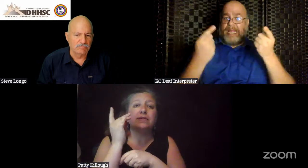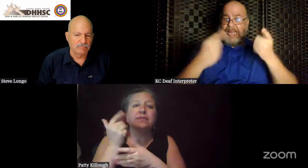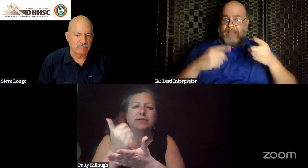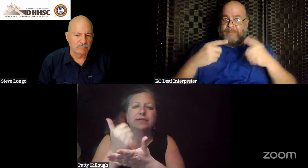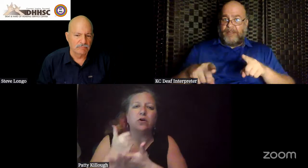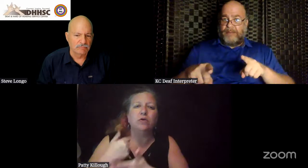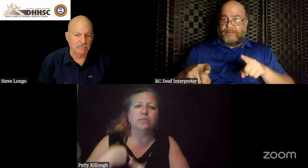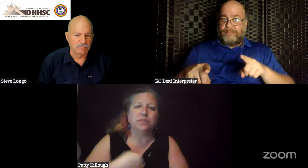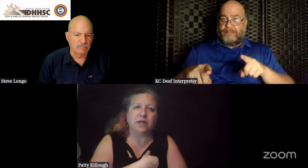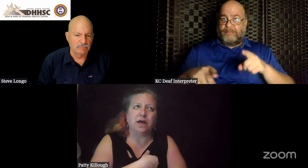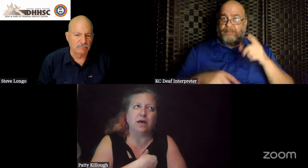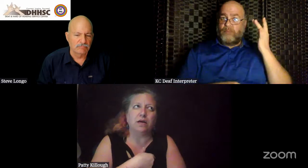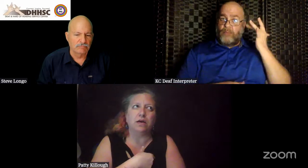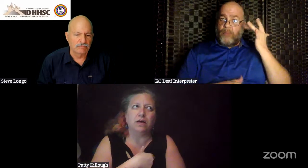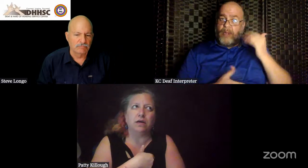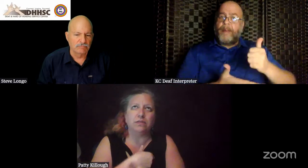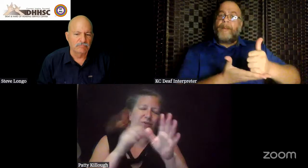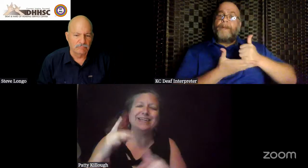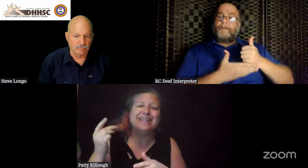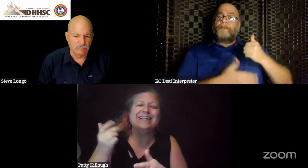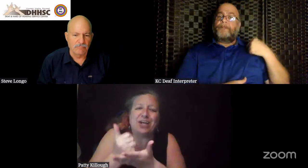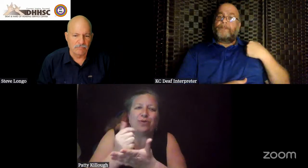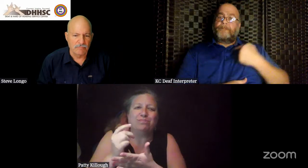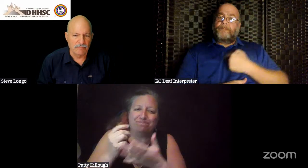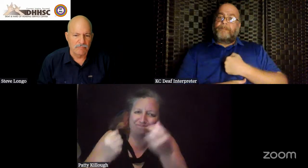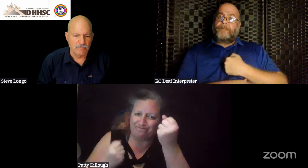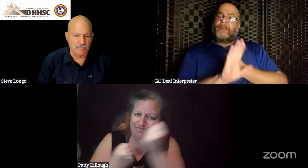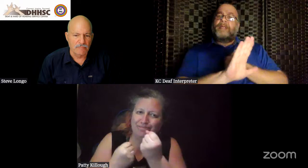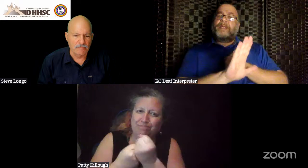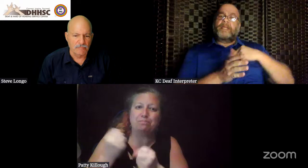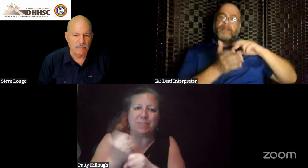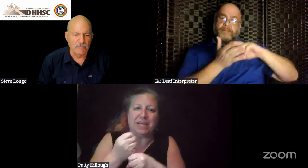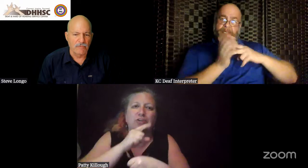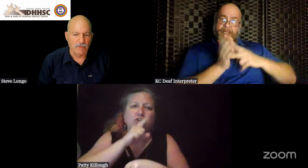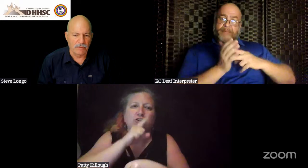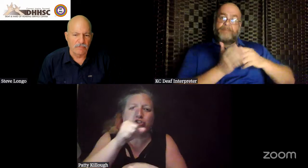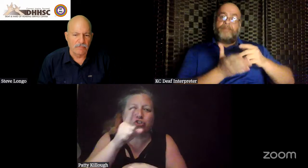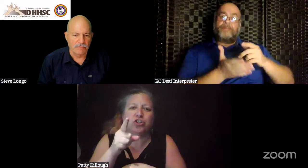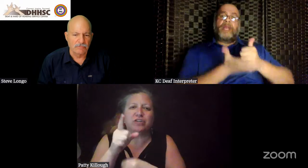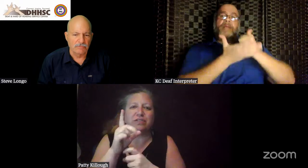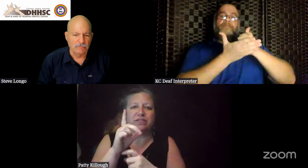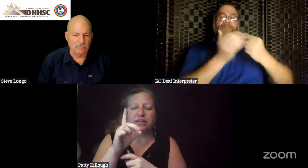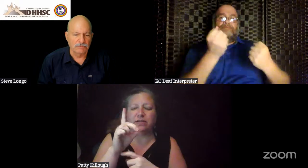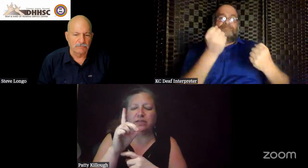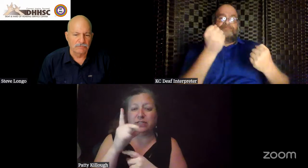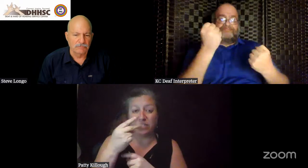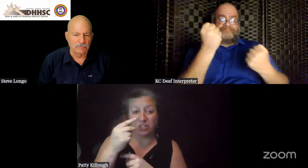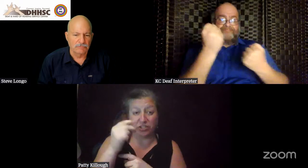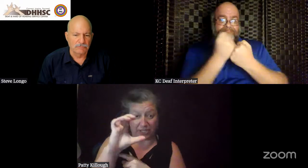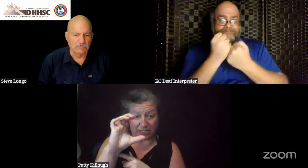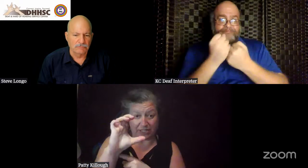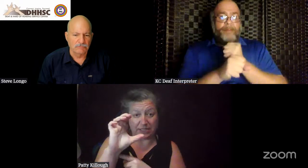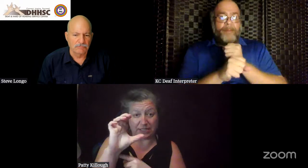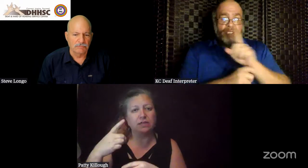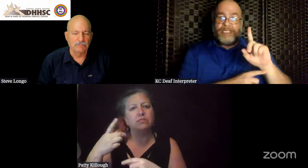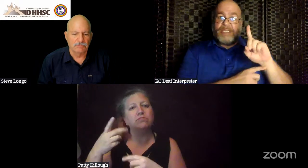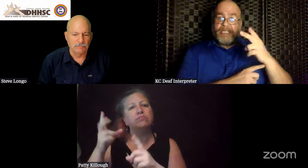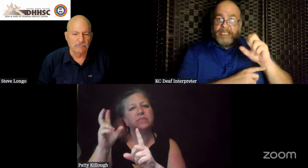What happens on the board needs to match in the minutes. So